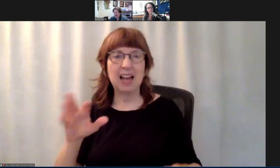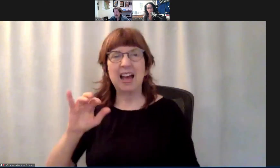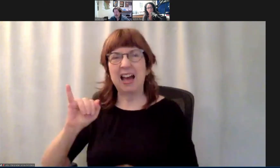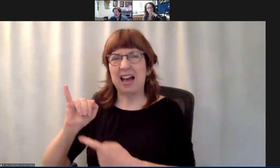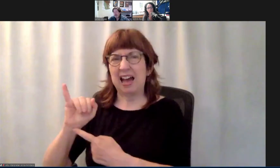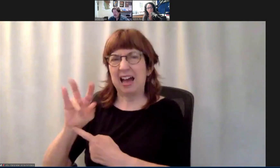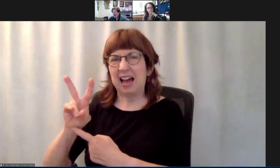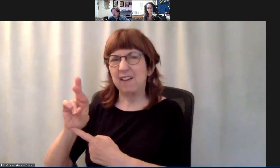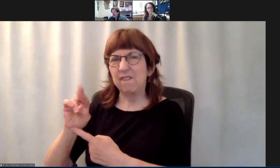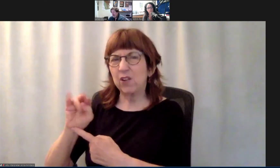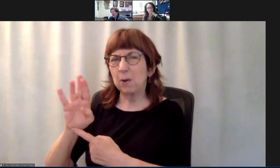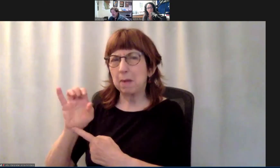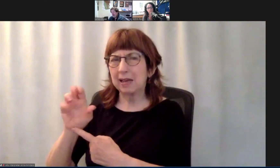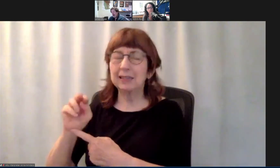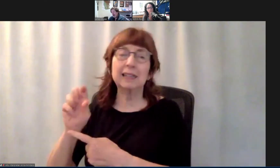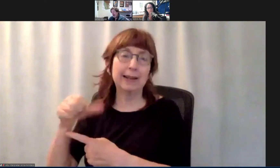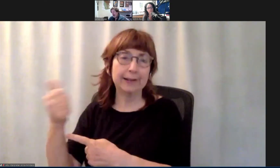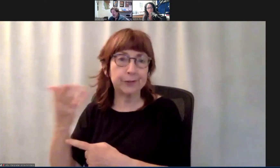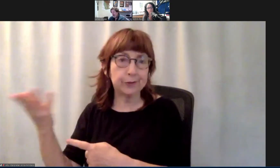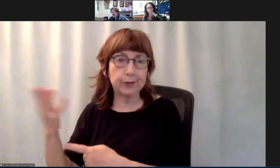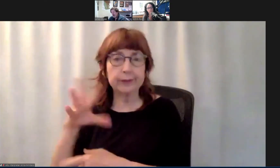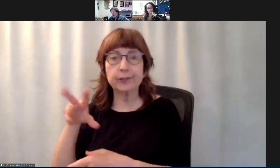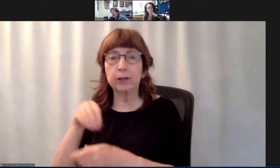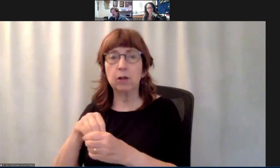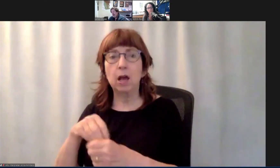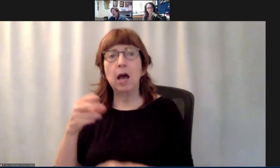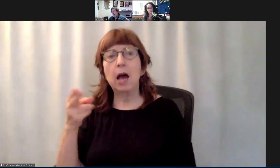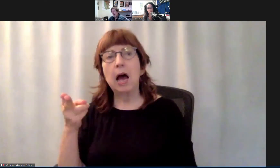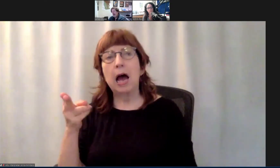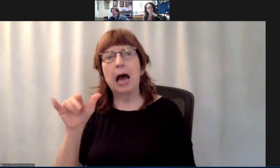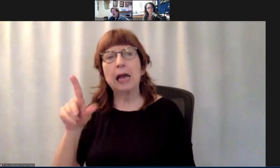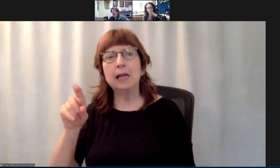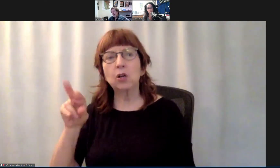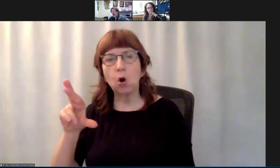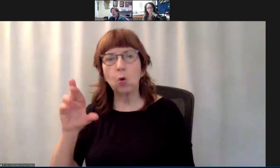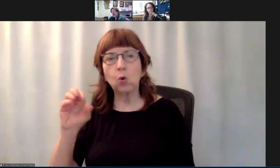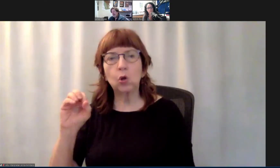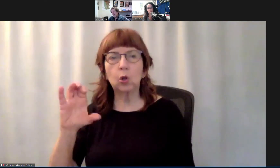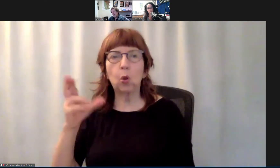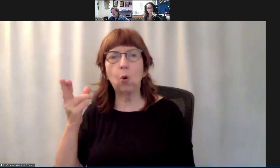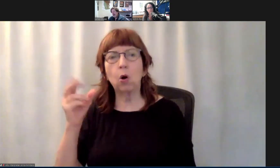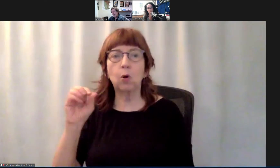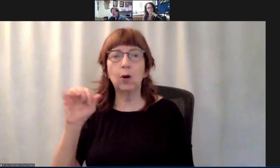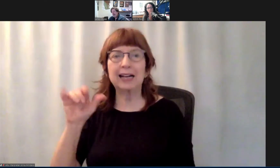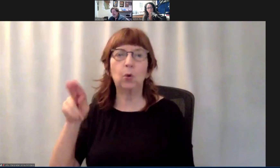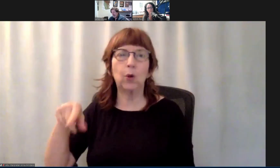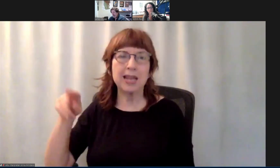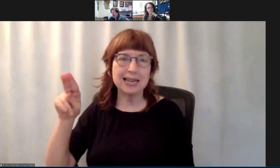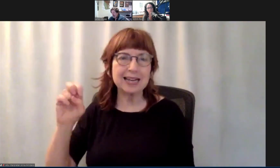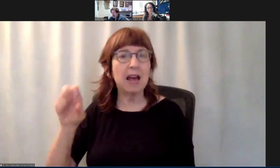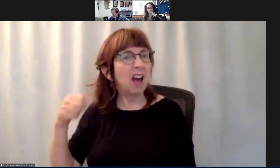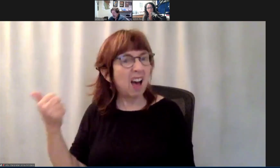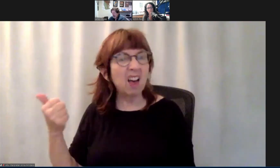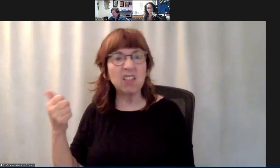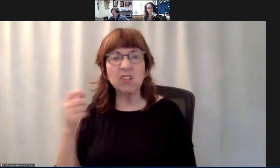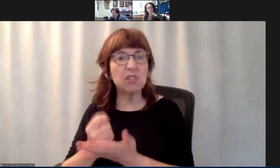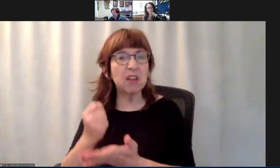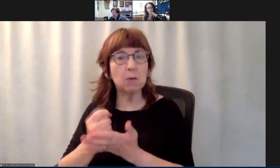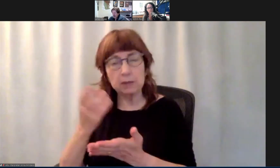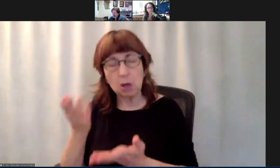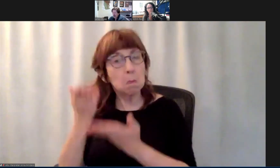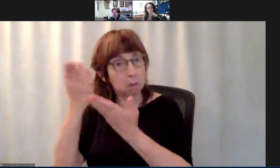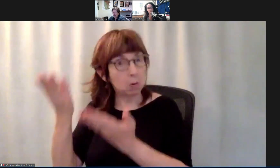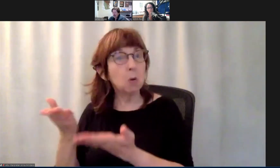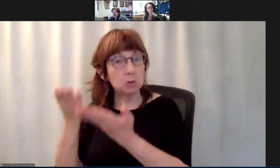Ivermectin and many other things, including hydrochloroquine and other kinds of therapies, have been proposed.